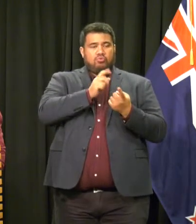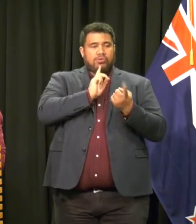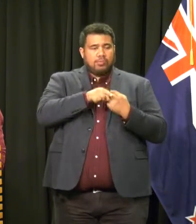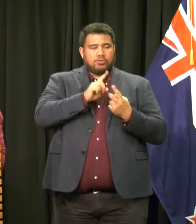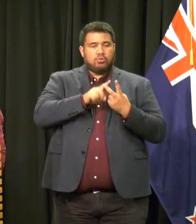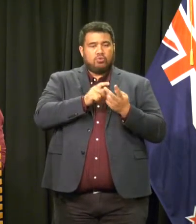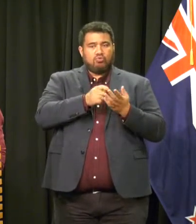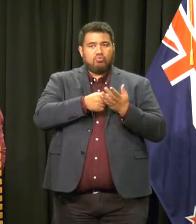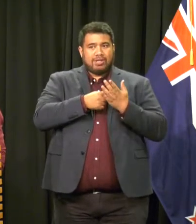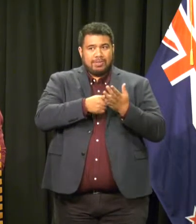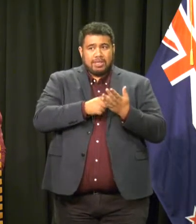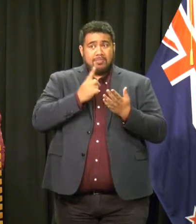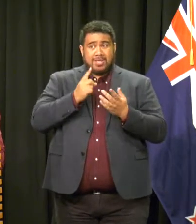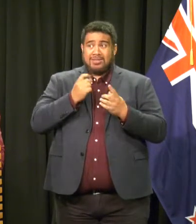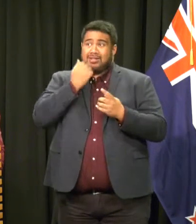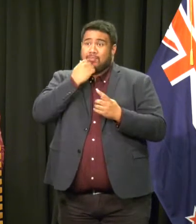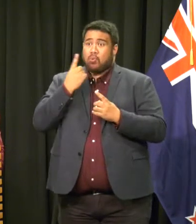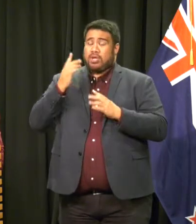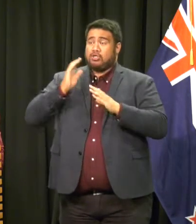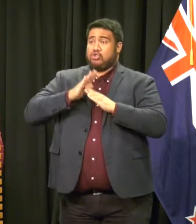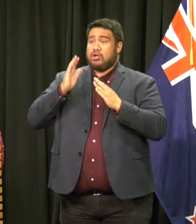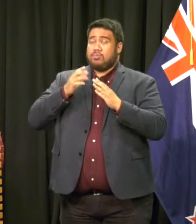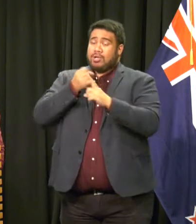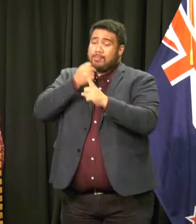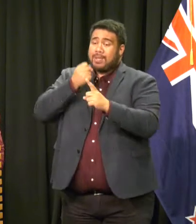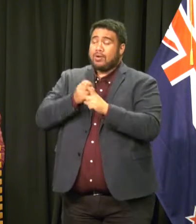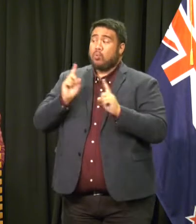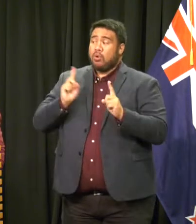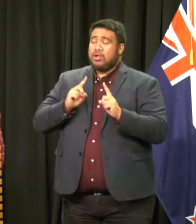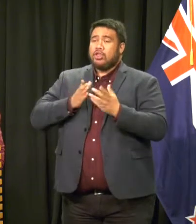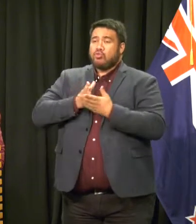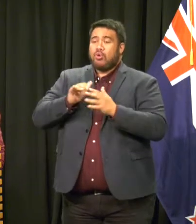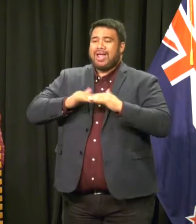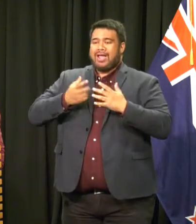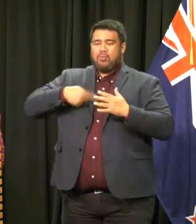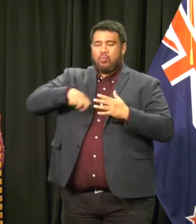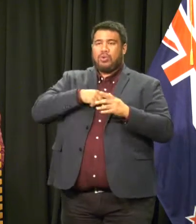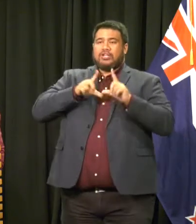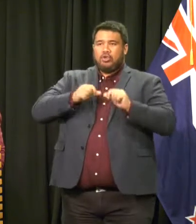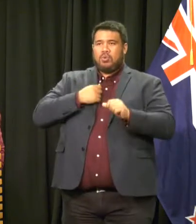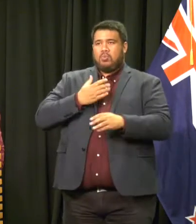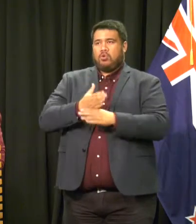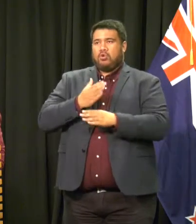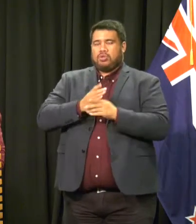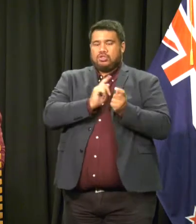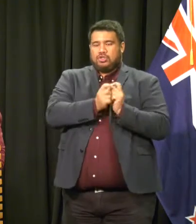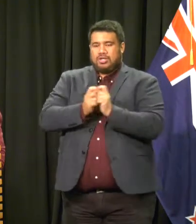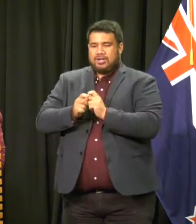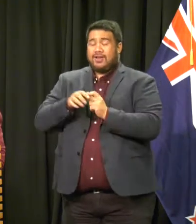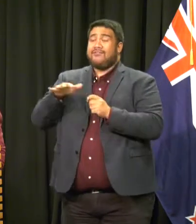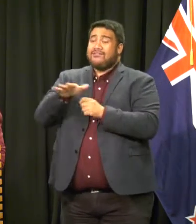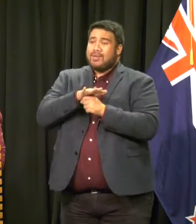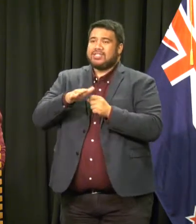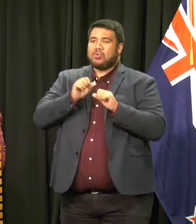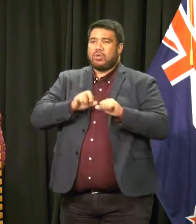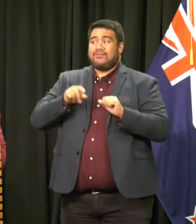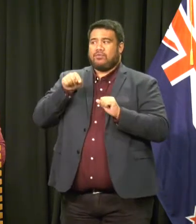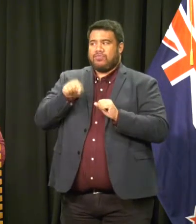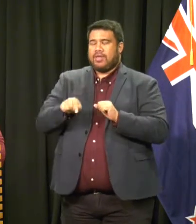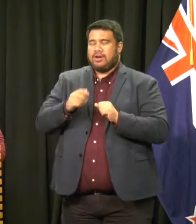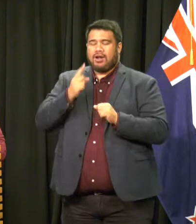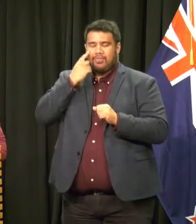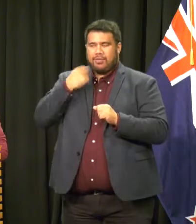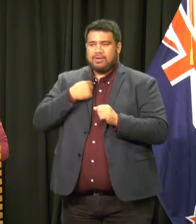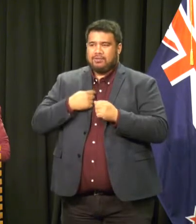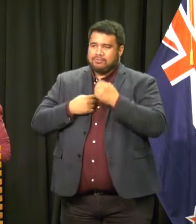most meaningful difference that we can make will ultimately be in the way we do things differently. And I think that's what families are waiting for. Has